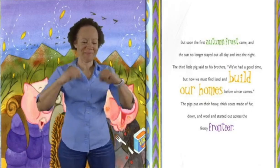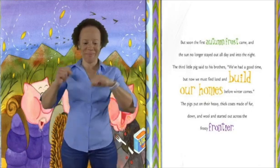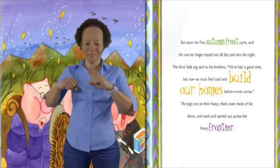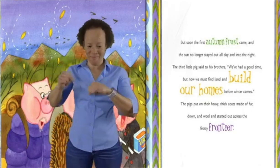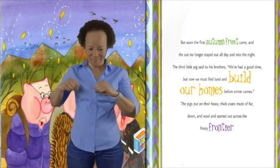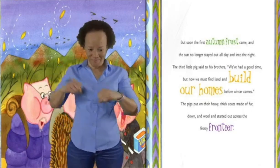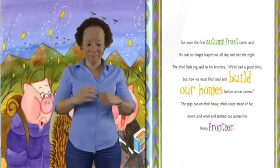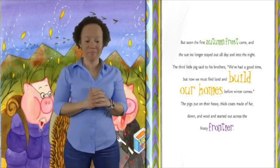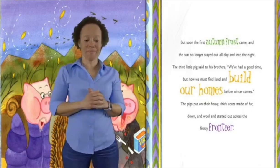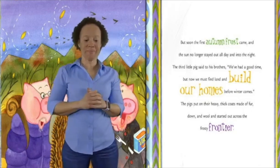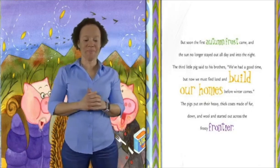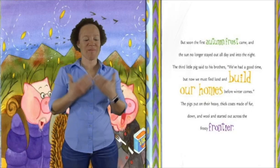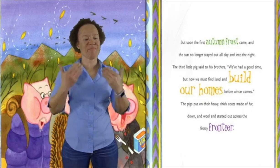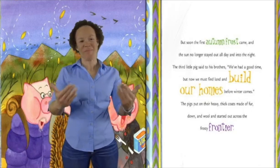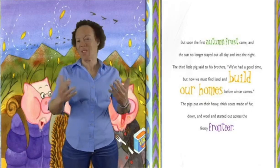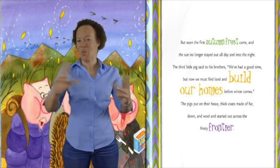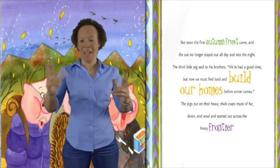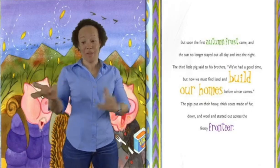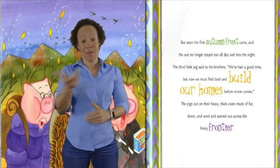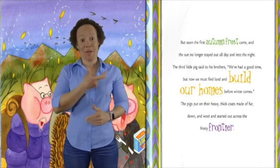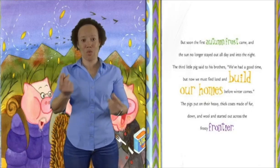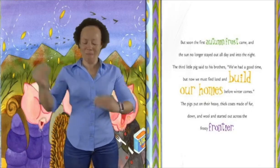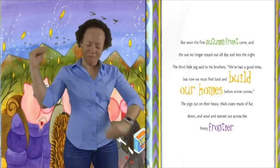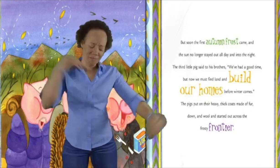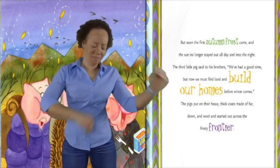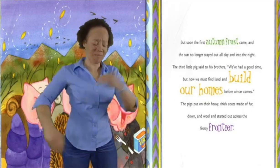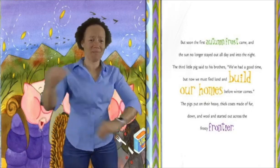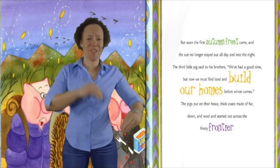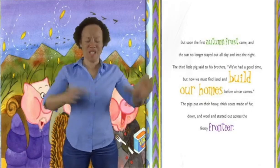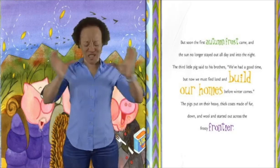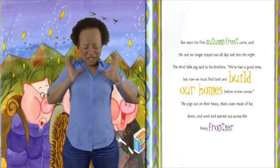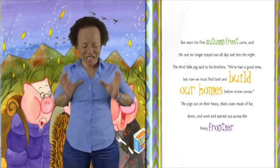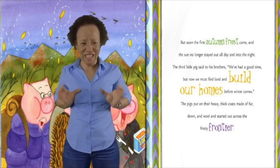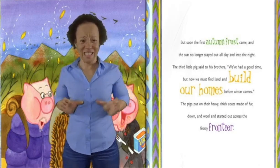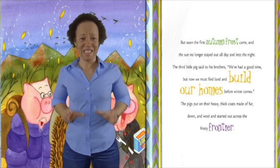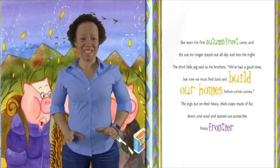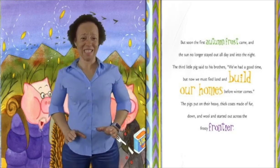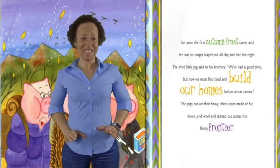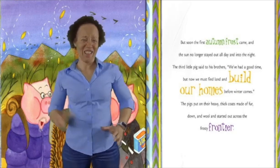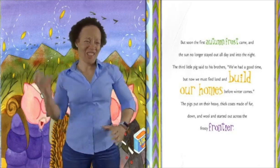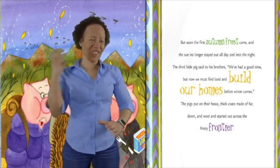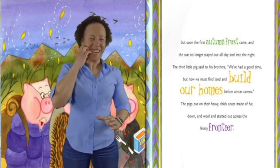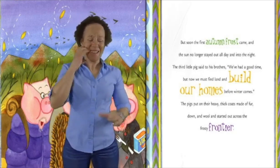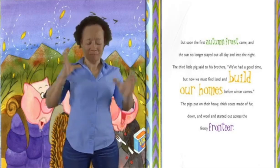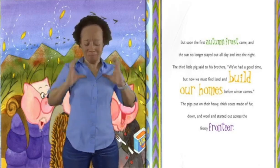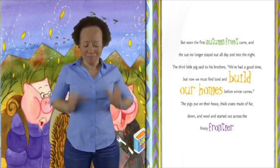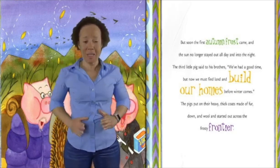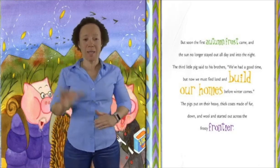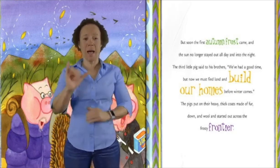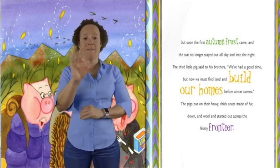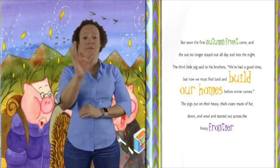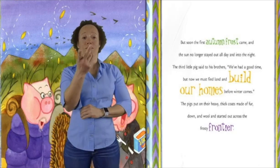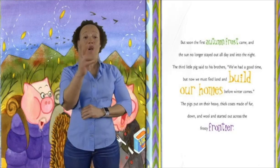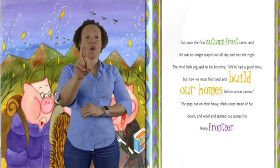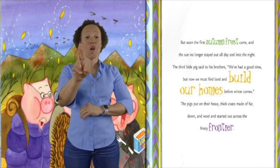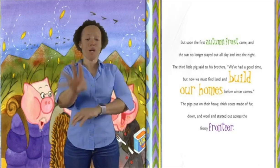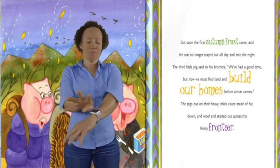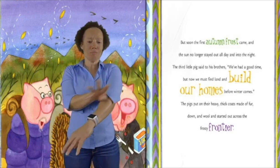The pigs put on their heavy, thick coats made of fur, down, and